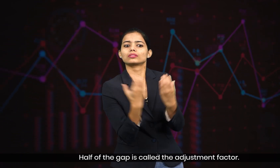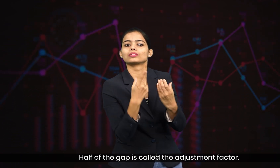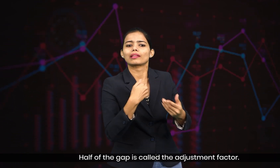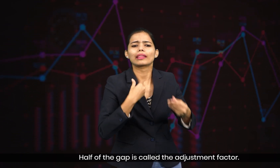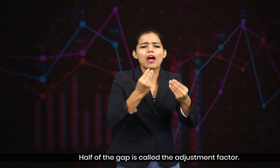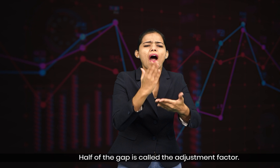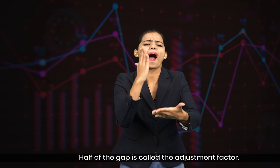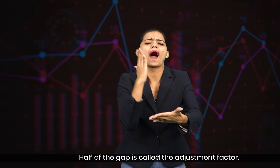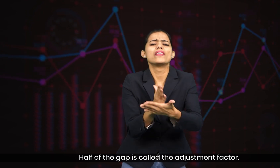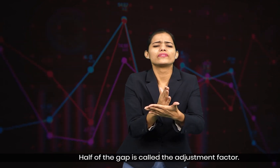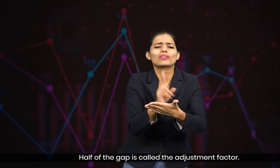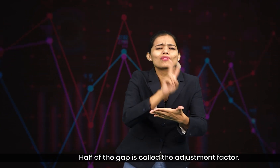is called the adjustment factor.